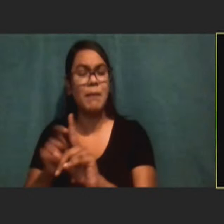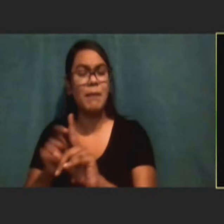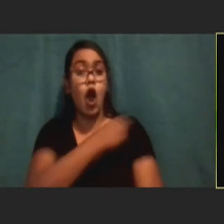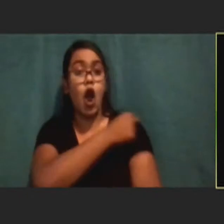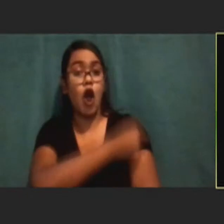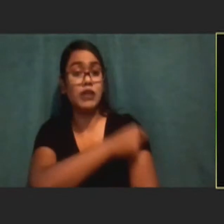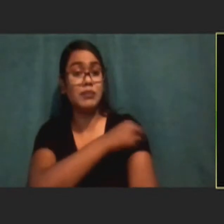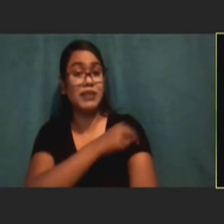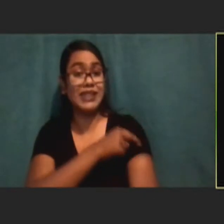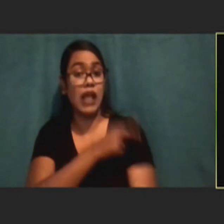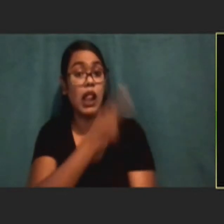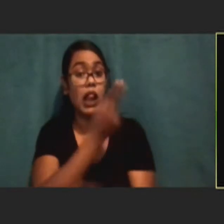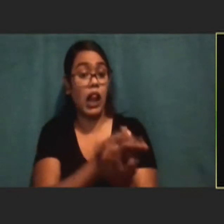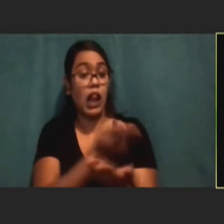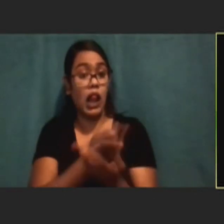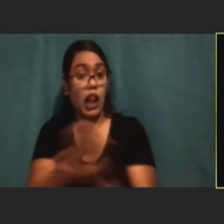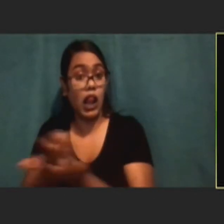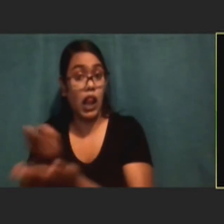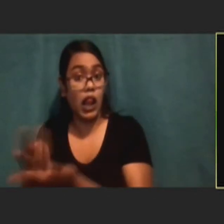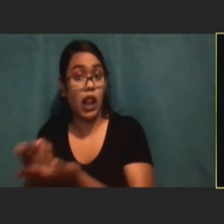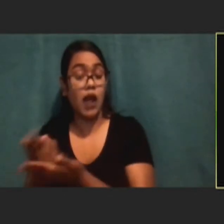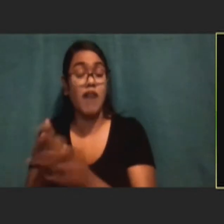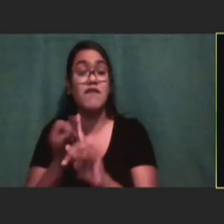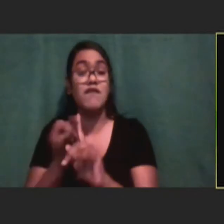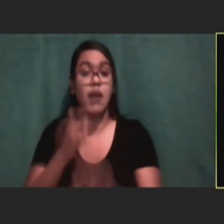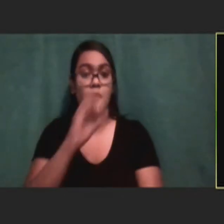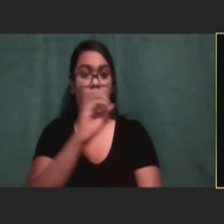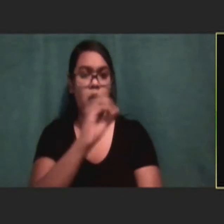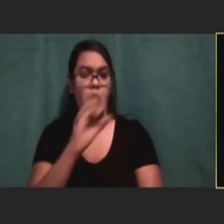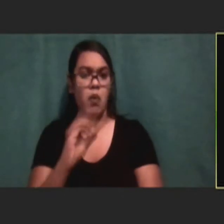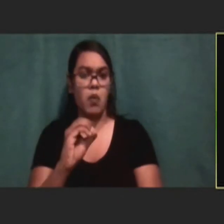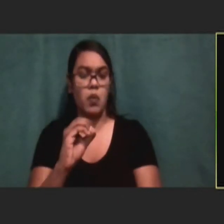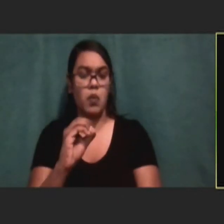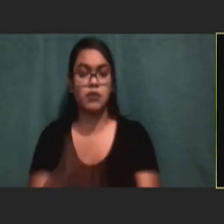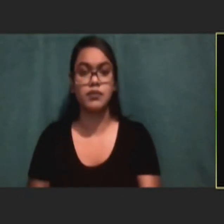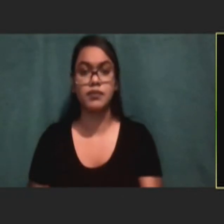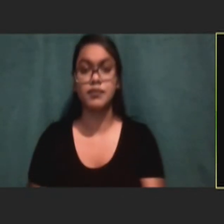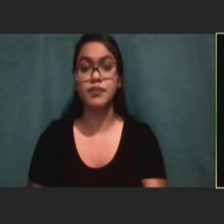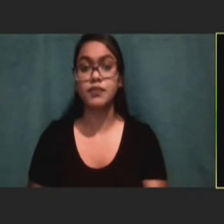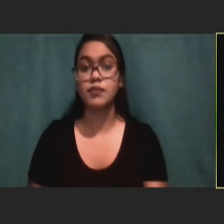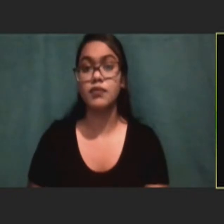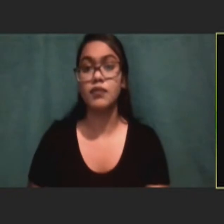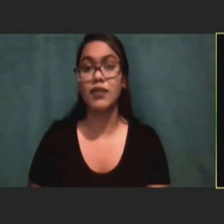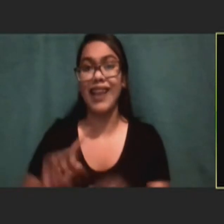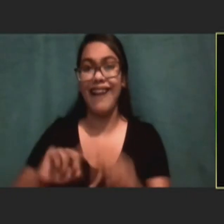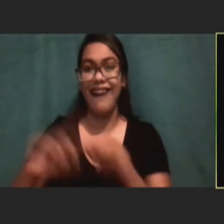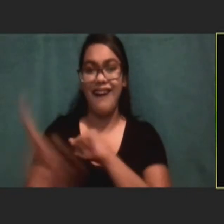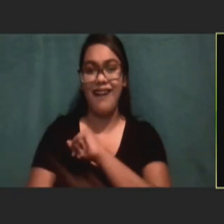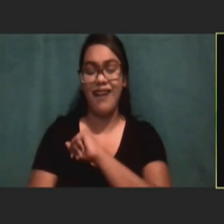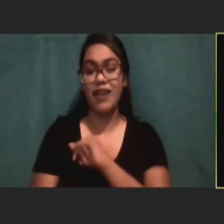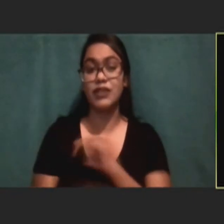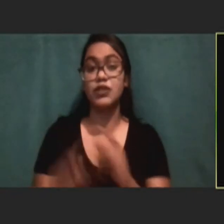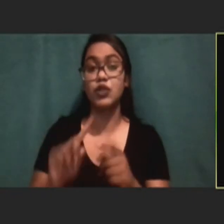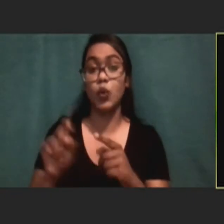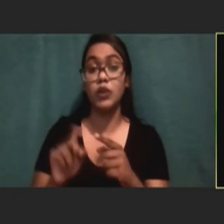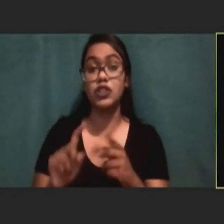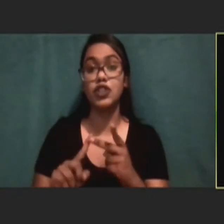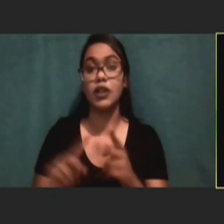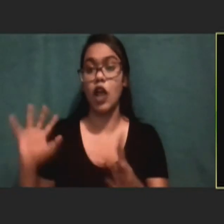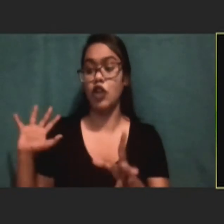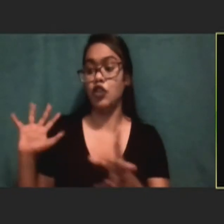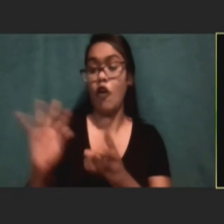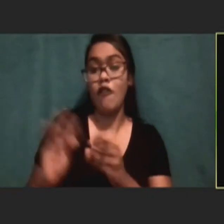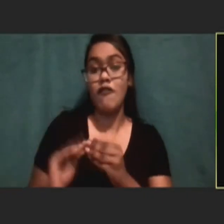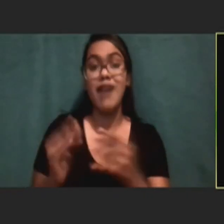this virus Omicron so far? The last question from the same journalist, so far, what are the